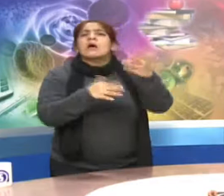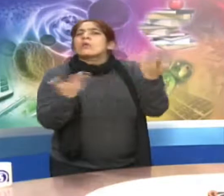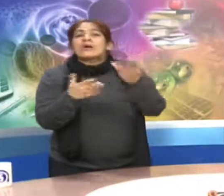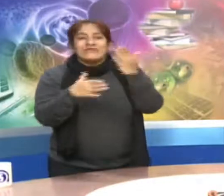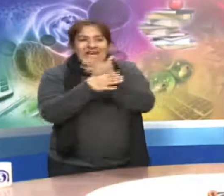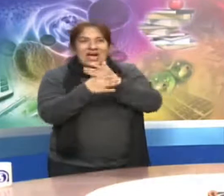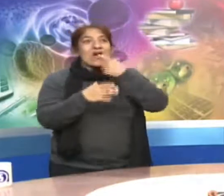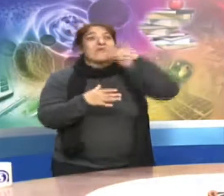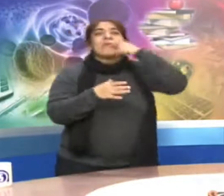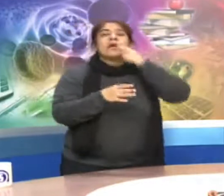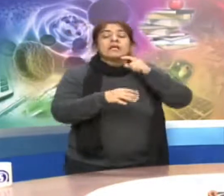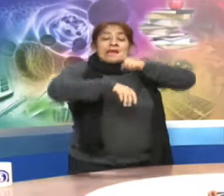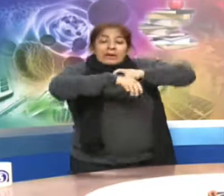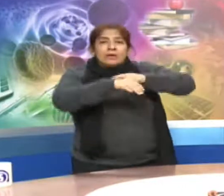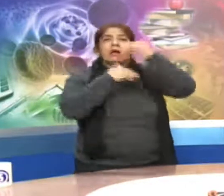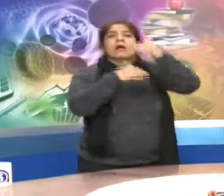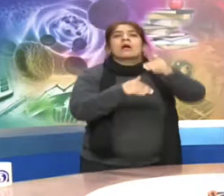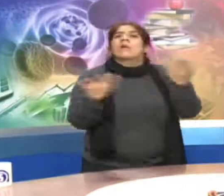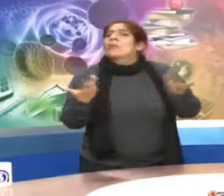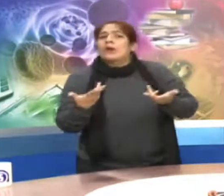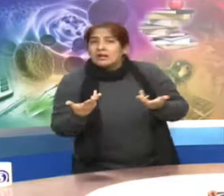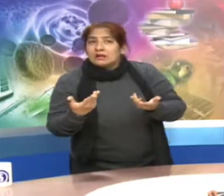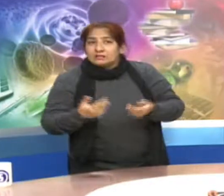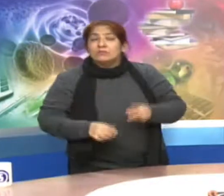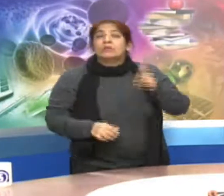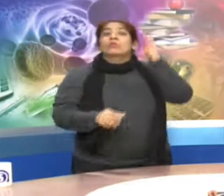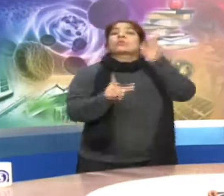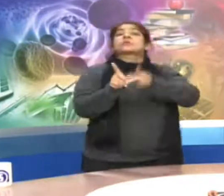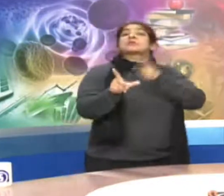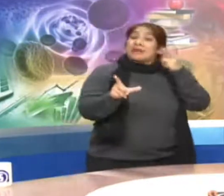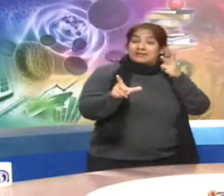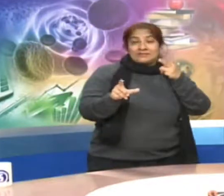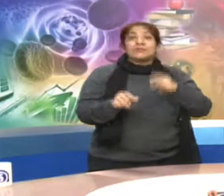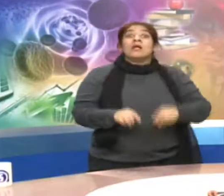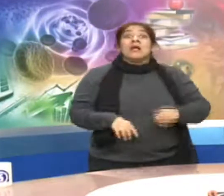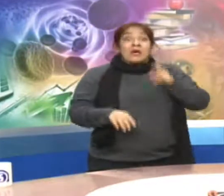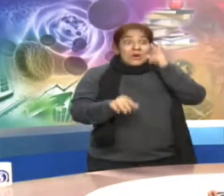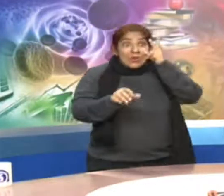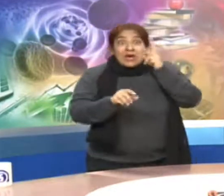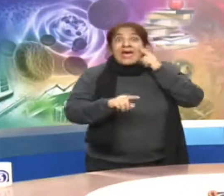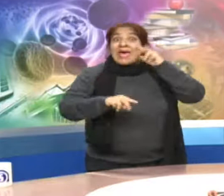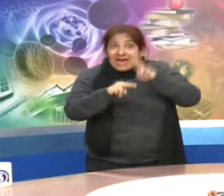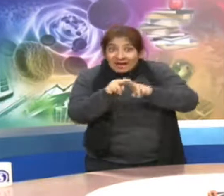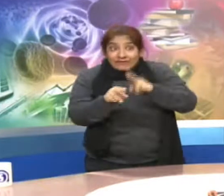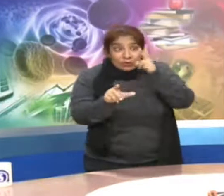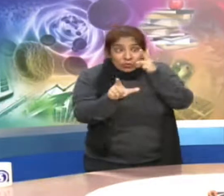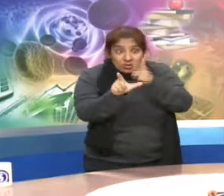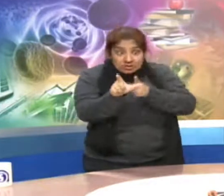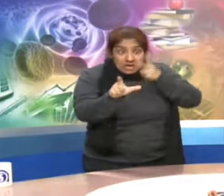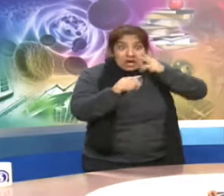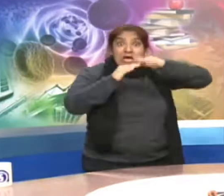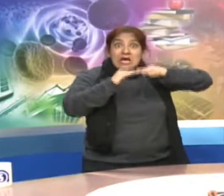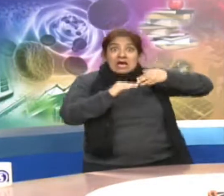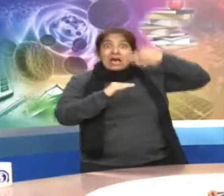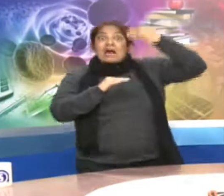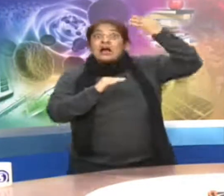the complaint, for filing it. So that is 2 years. After 2 years, proof of